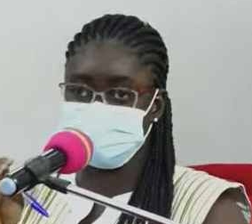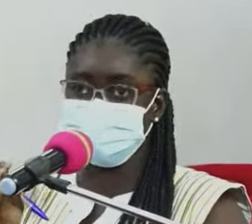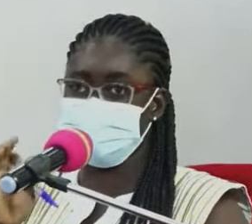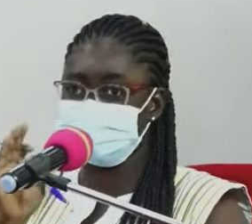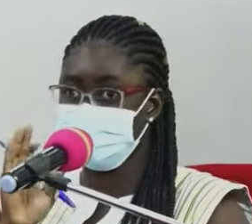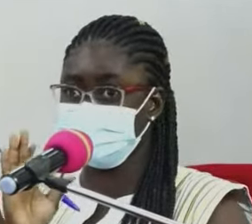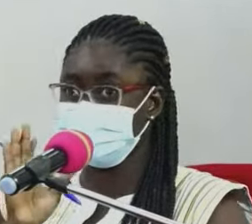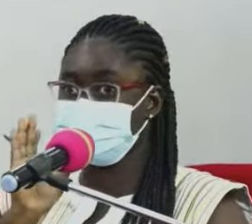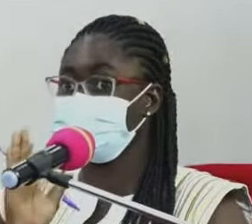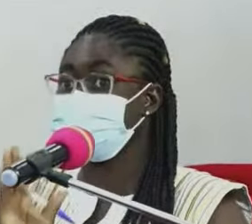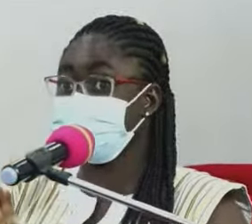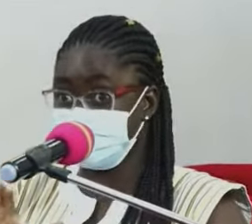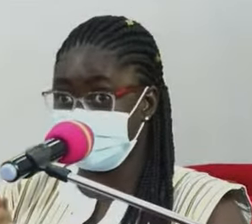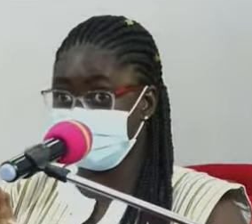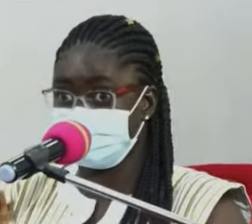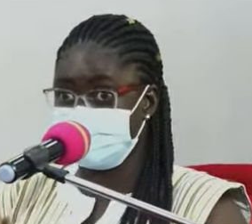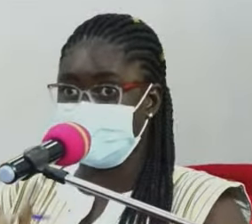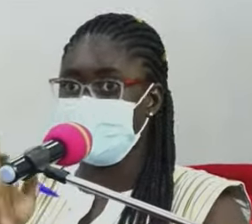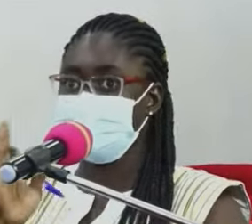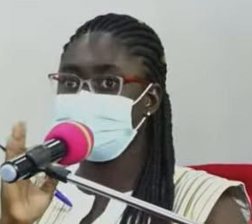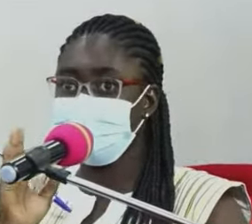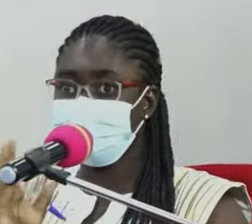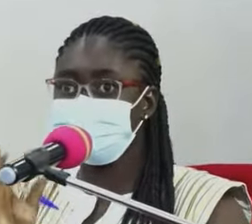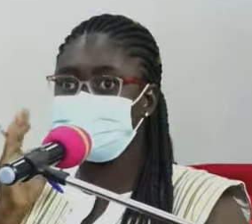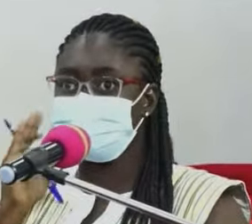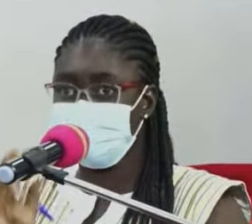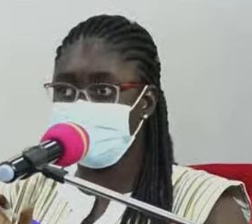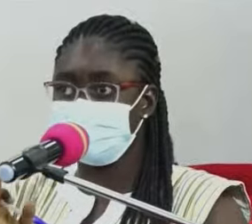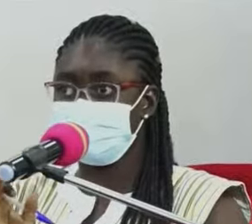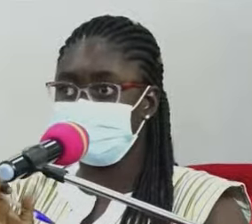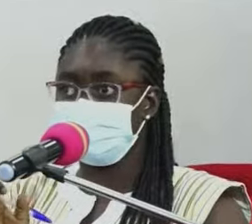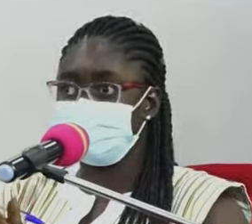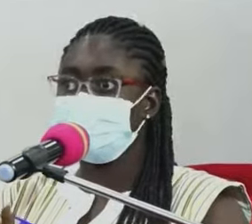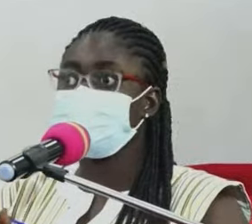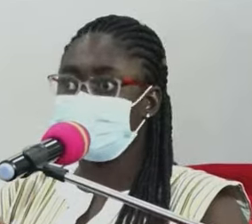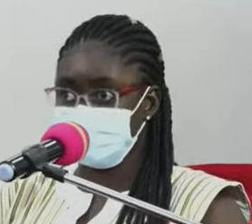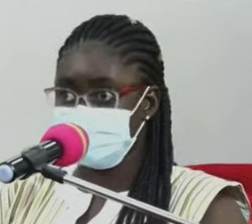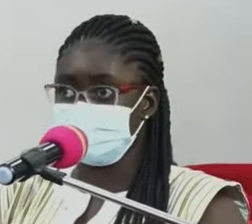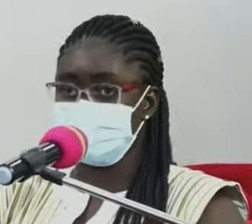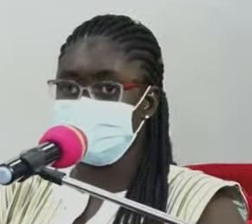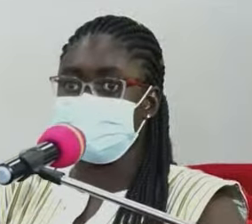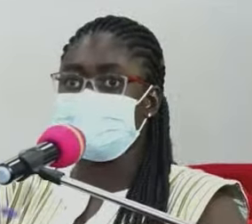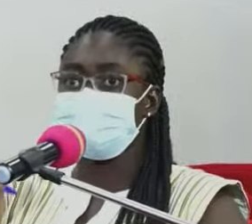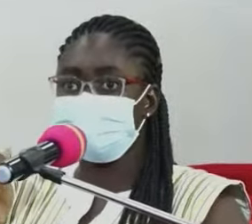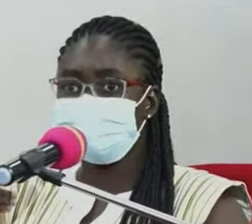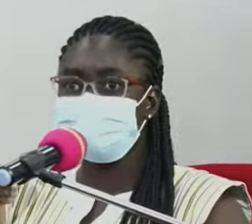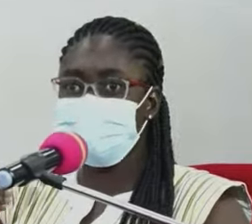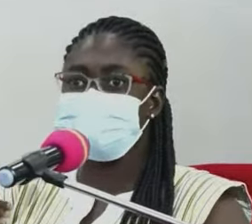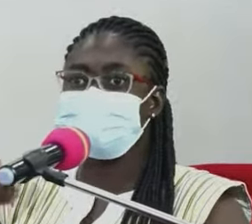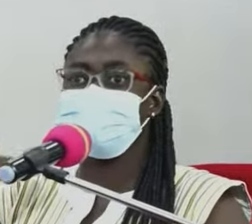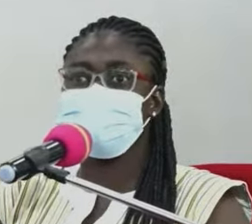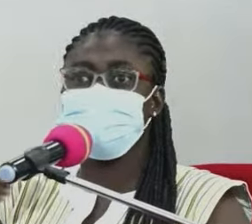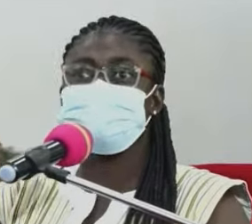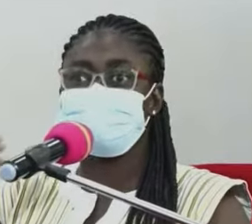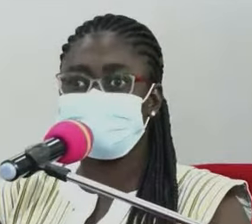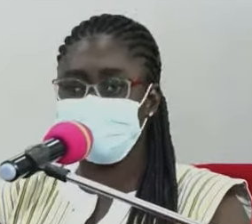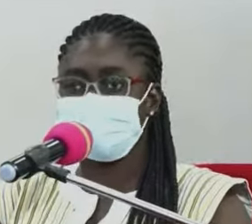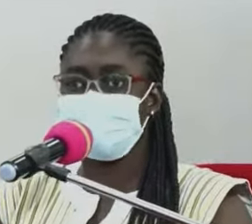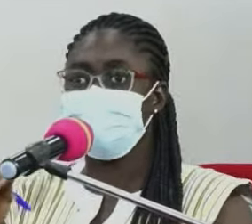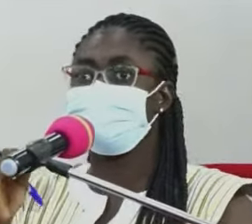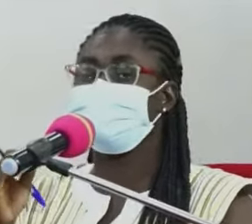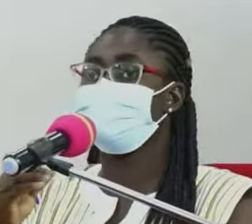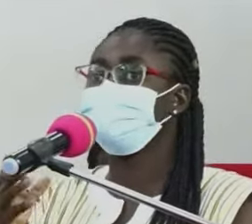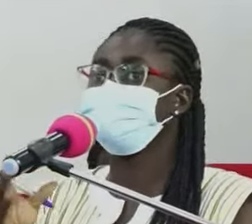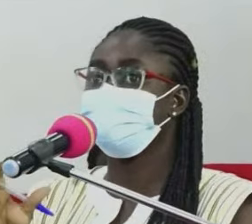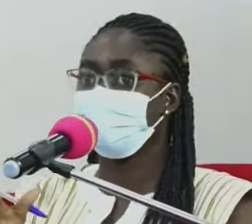vessels or boats have you actually taken delivery of? And what taken delivery of? Yes, please. Okay. And what did you have in stock previously?